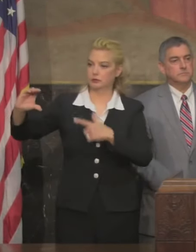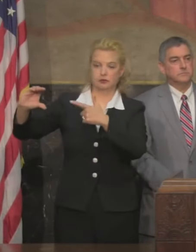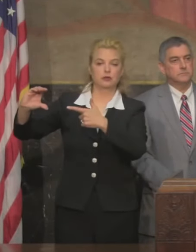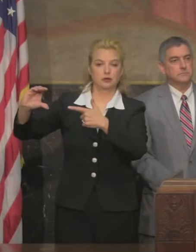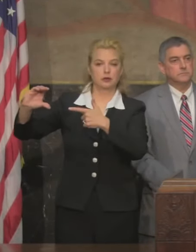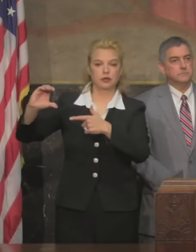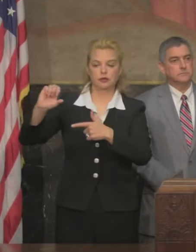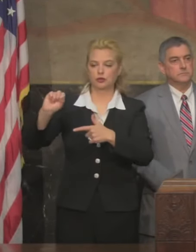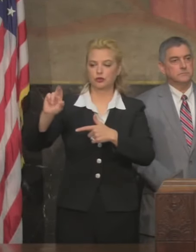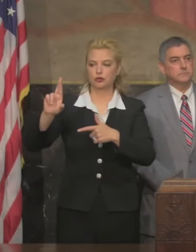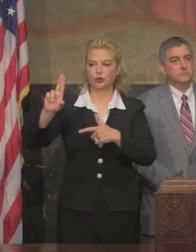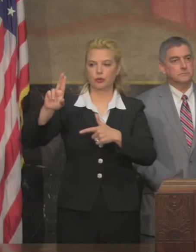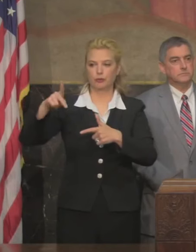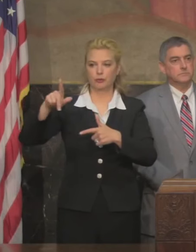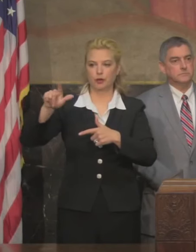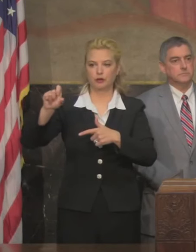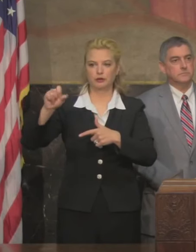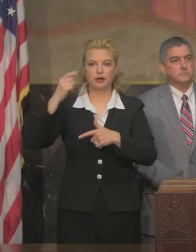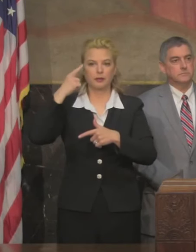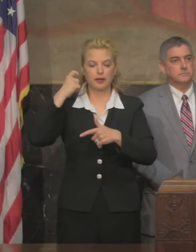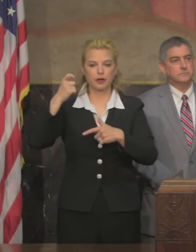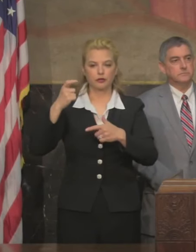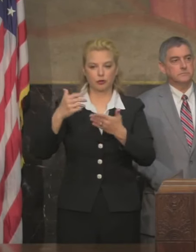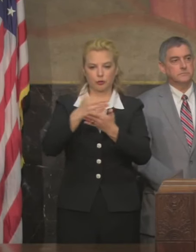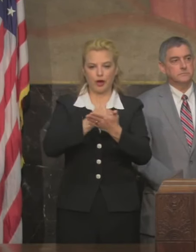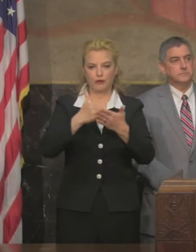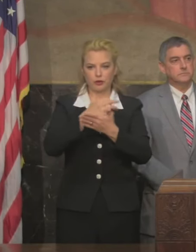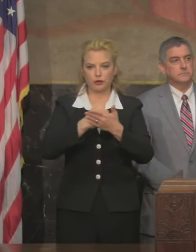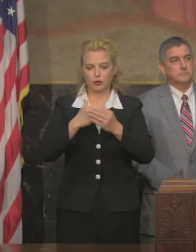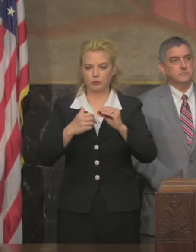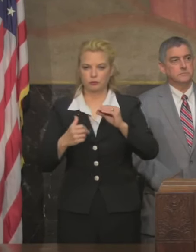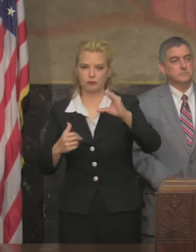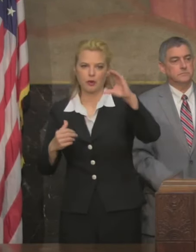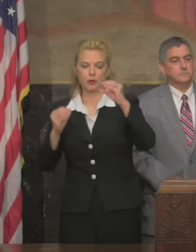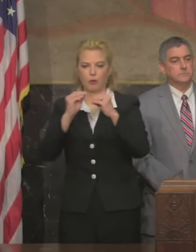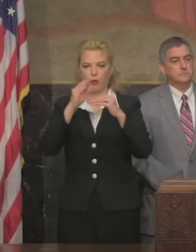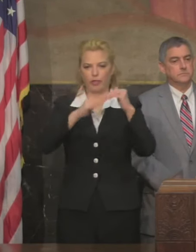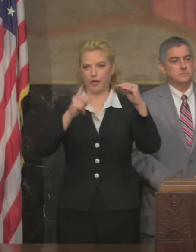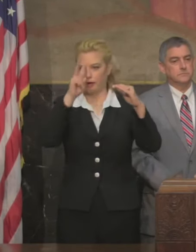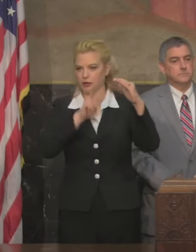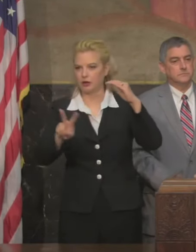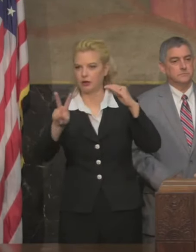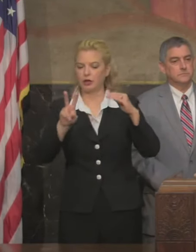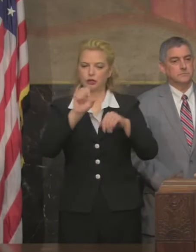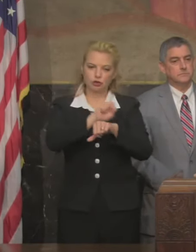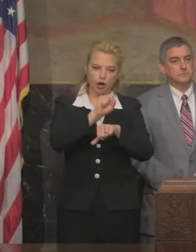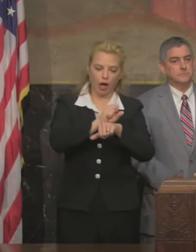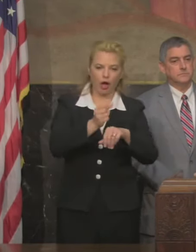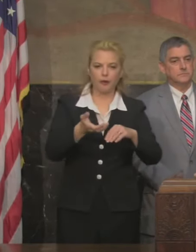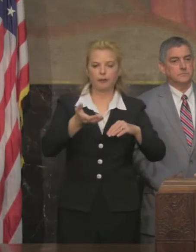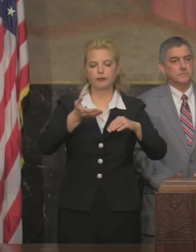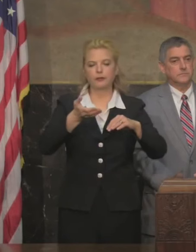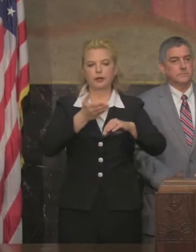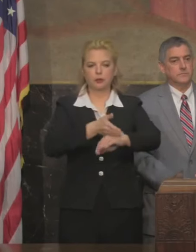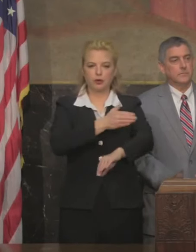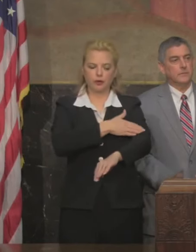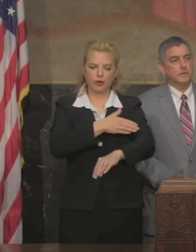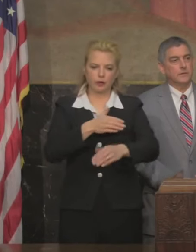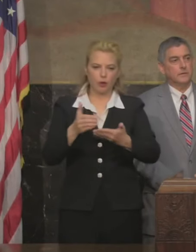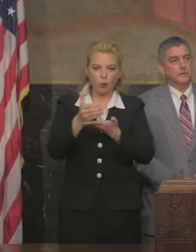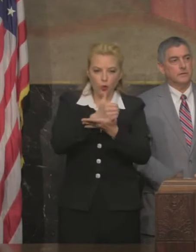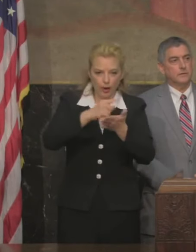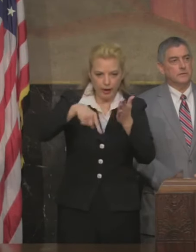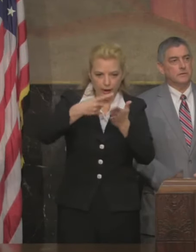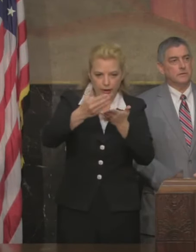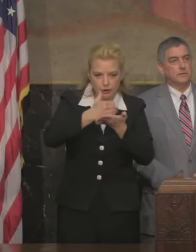excess because revenue is coming in ahead of forecast, because the job situation is improving, wages are improving, the economy is